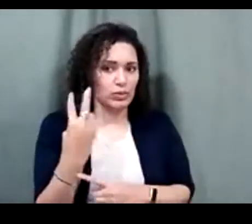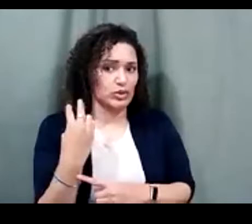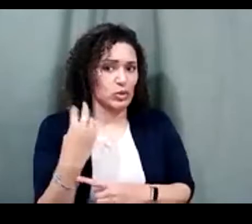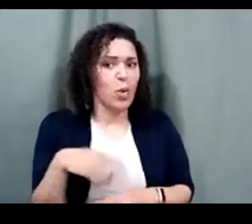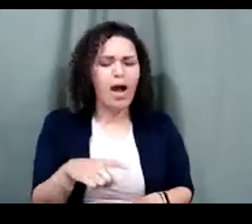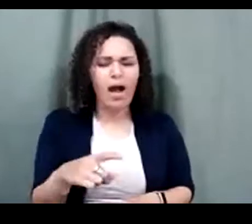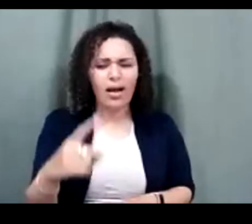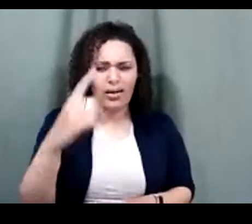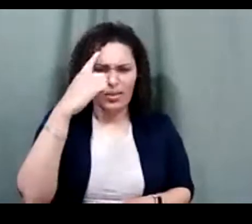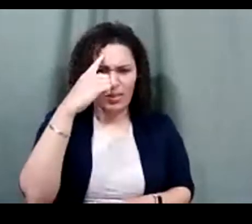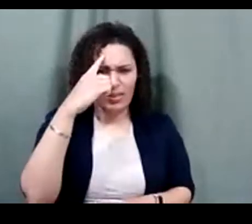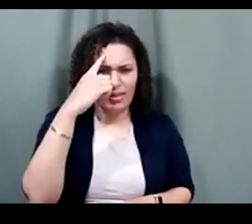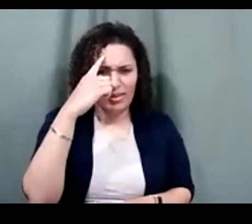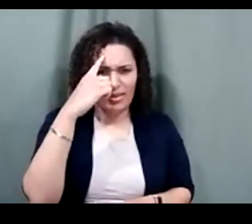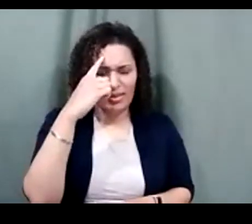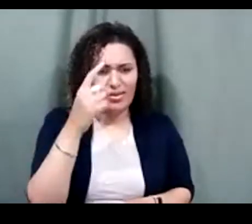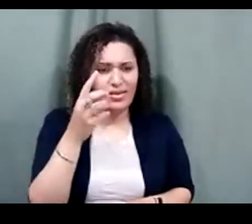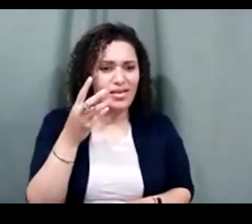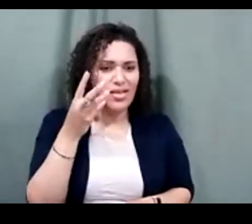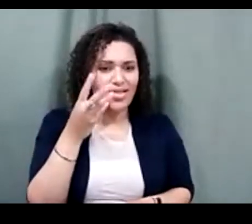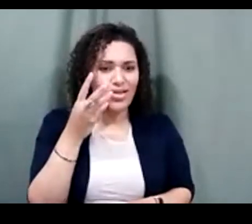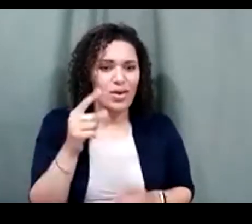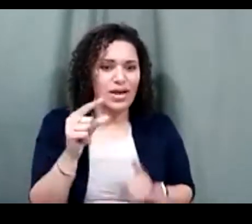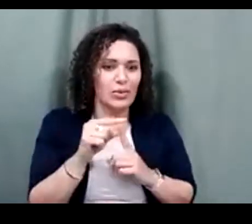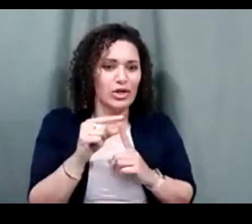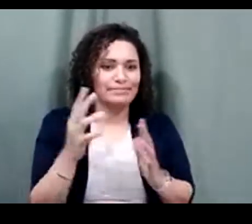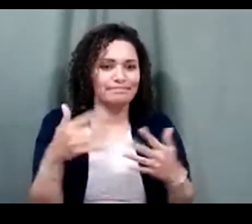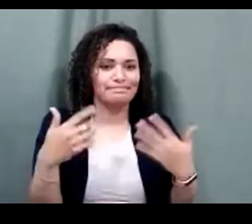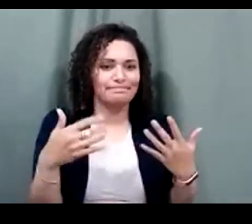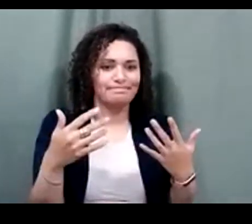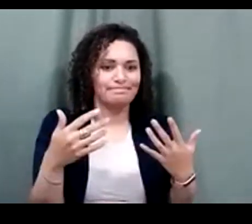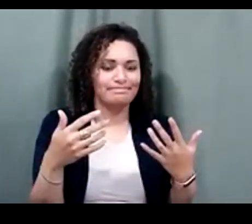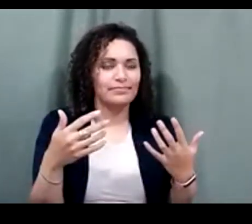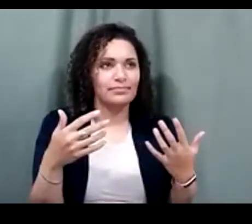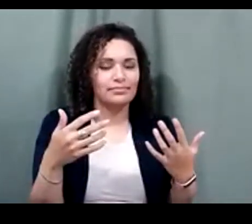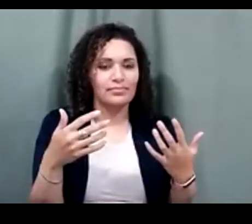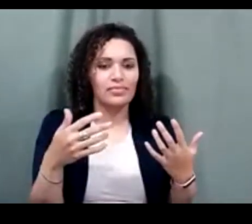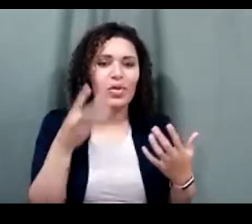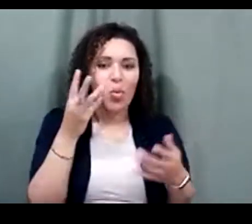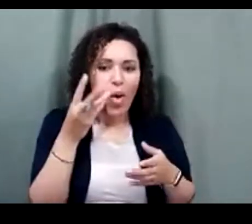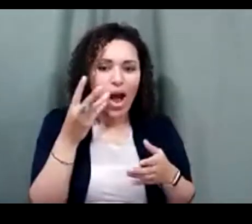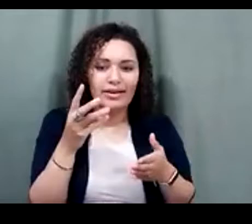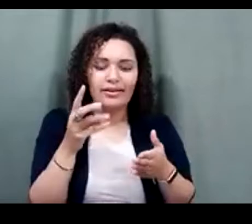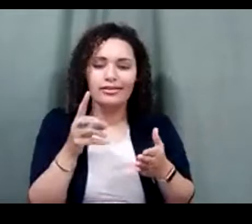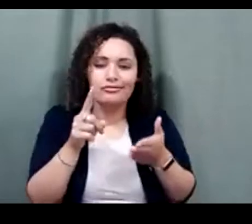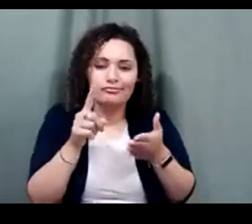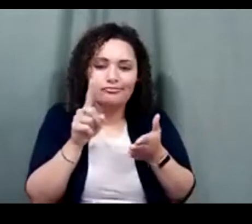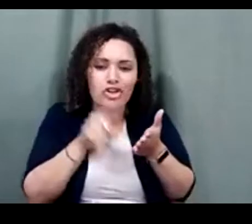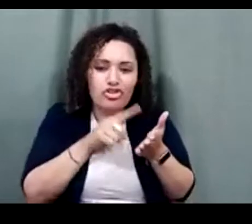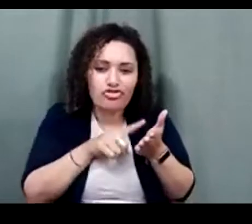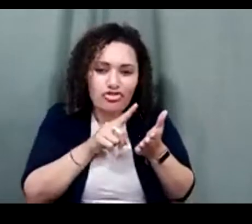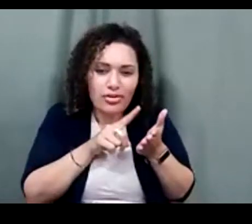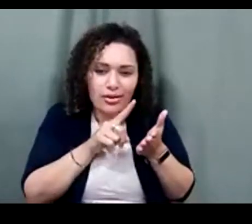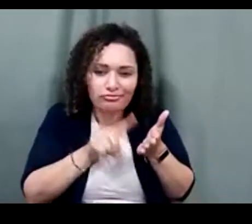little the wine word that the word that wine critics anyway use is